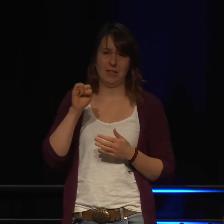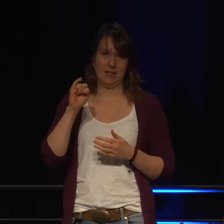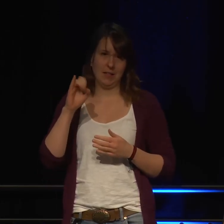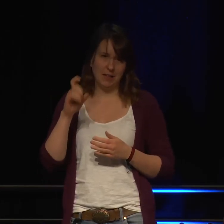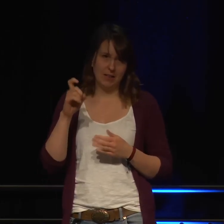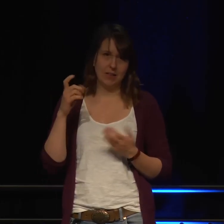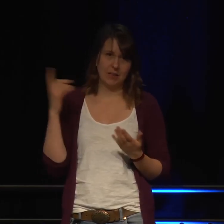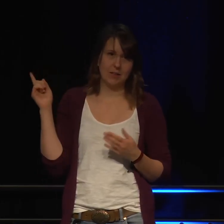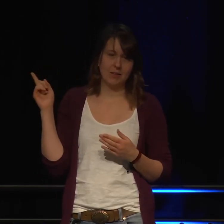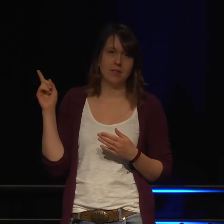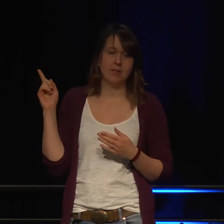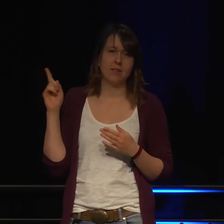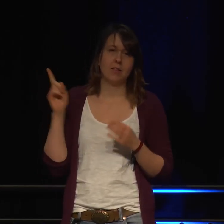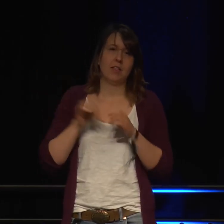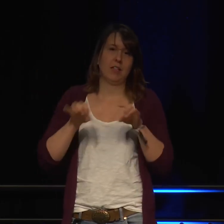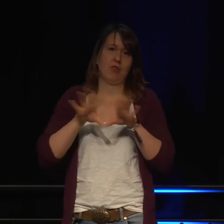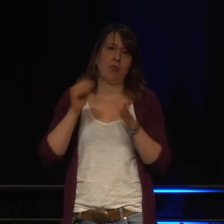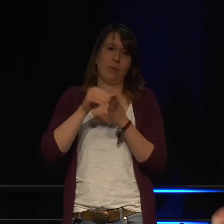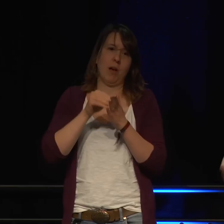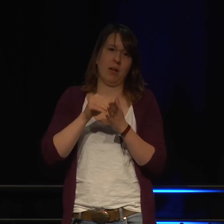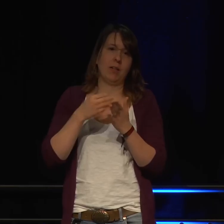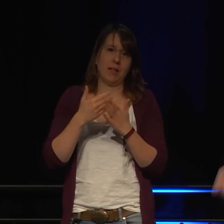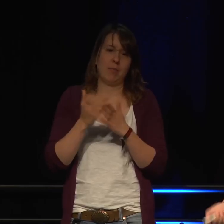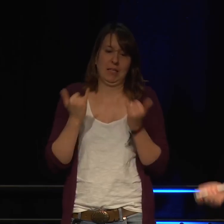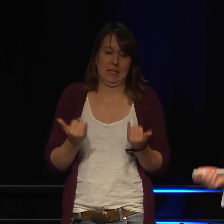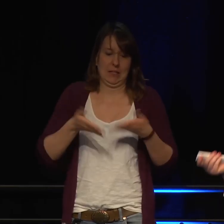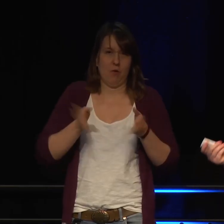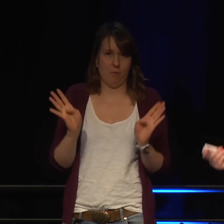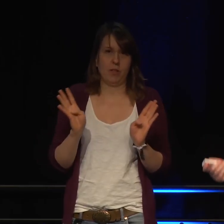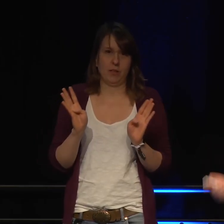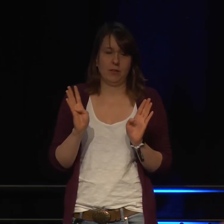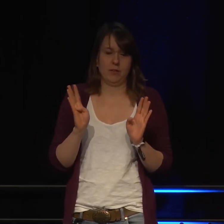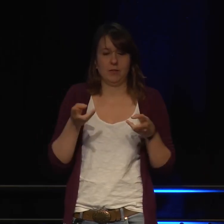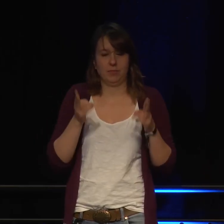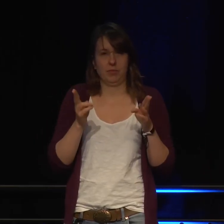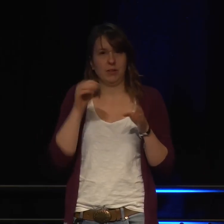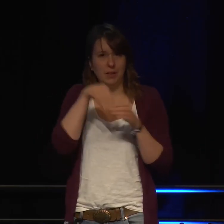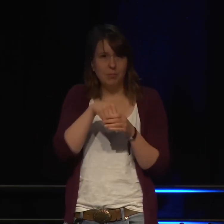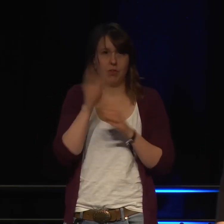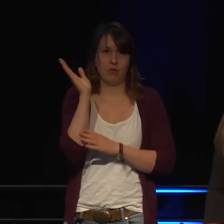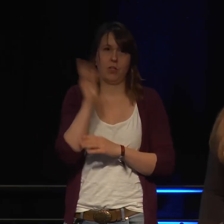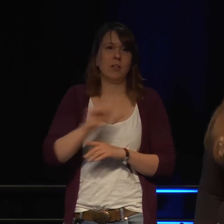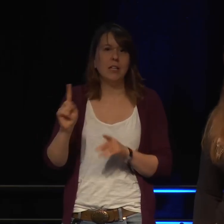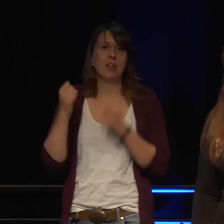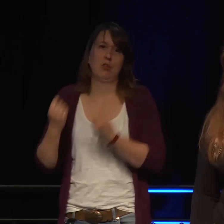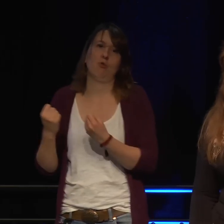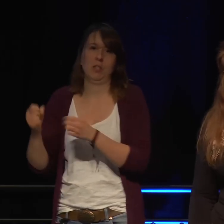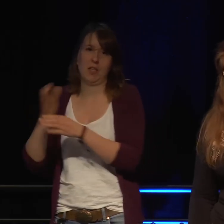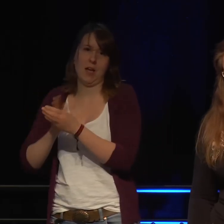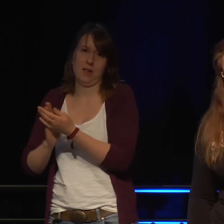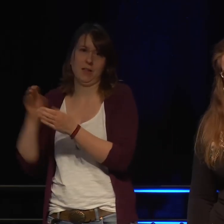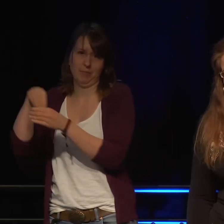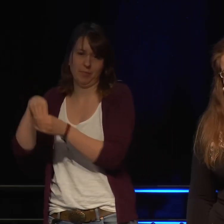Congress, and not the security part. So, coming to the Internet of Things,